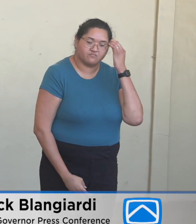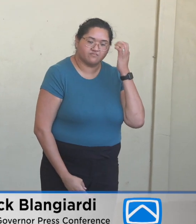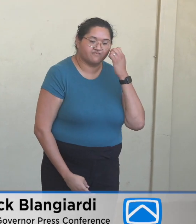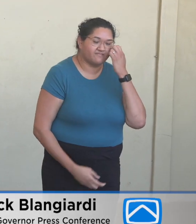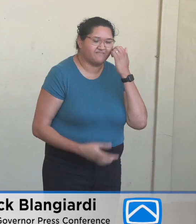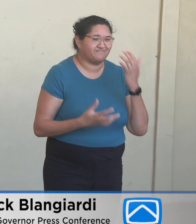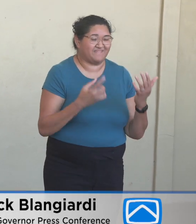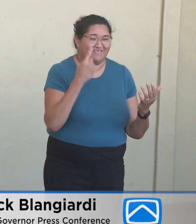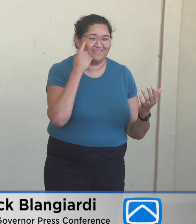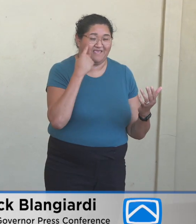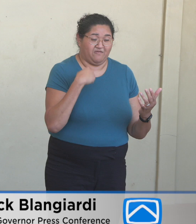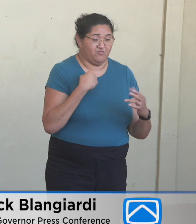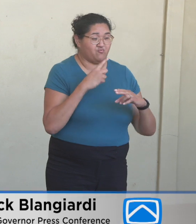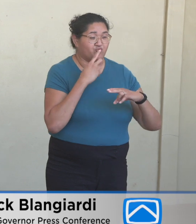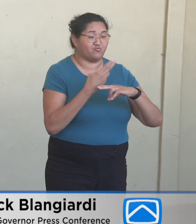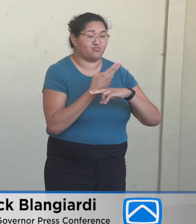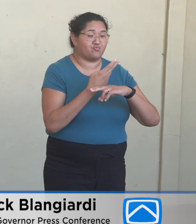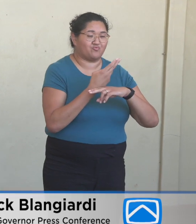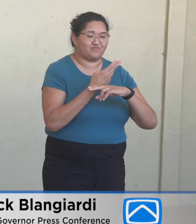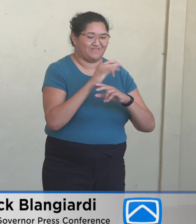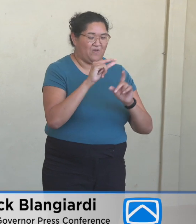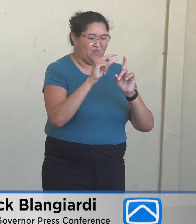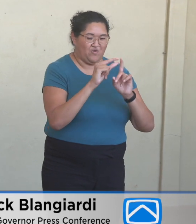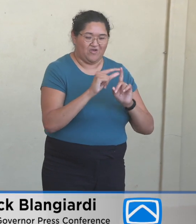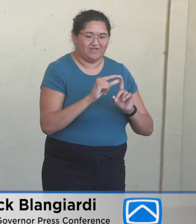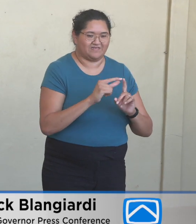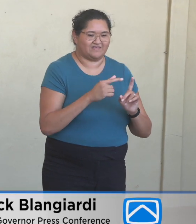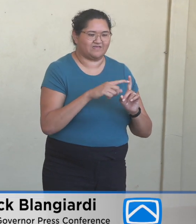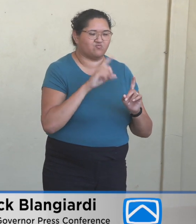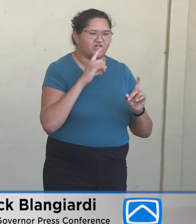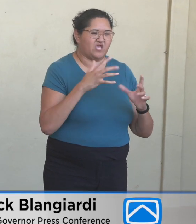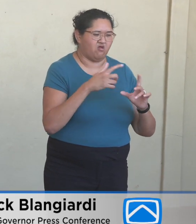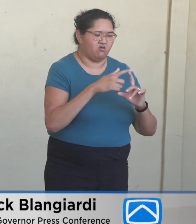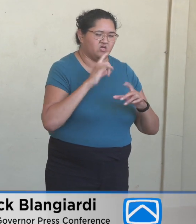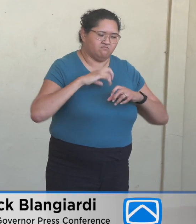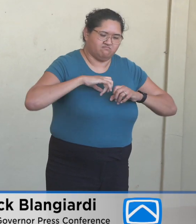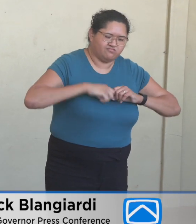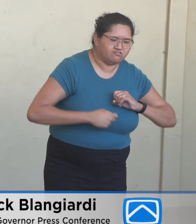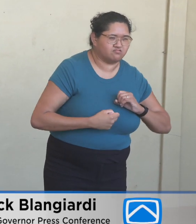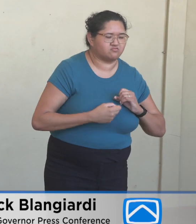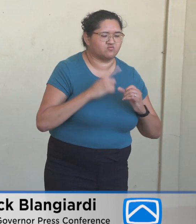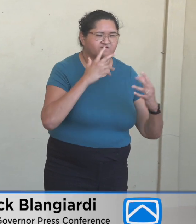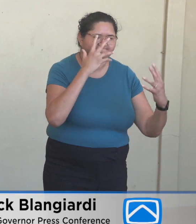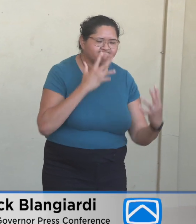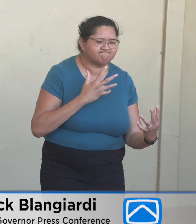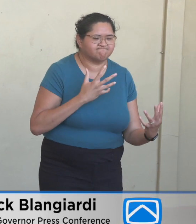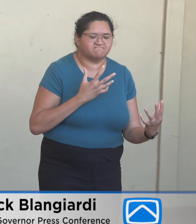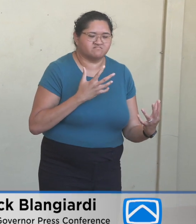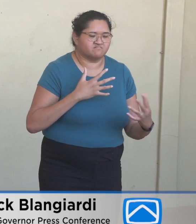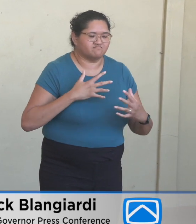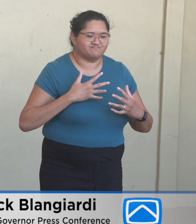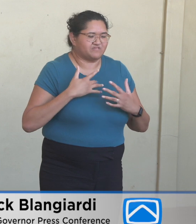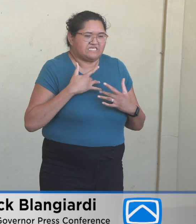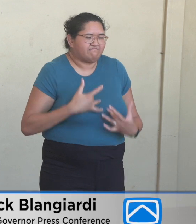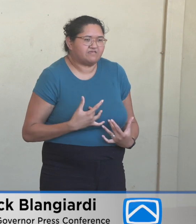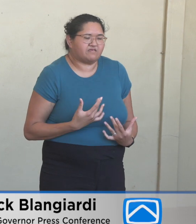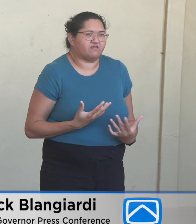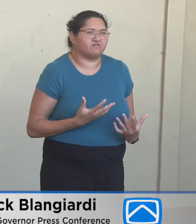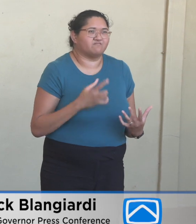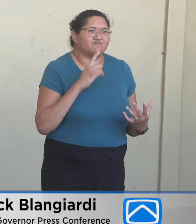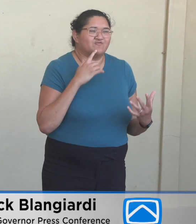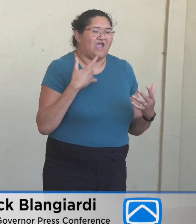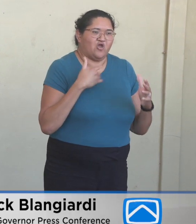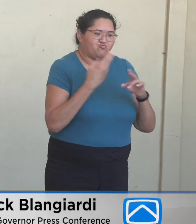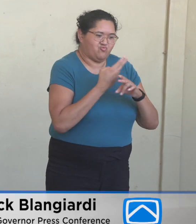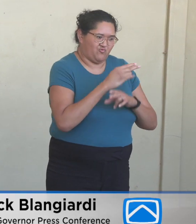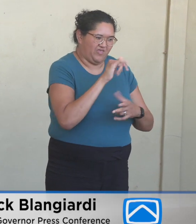I don't think I've ever used the words heartbreaking and tragic and devastating so